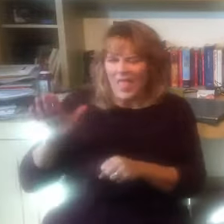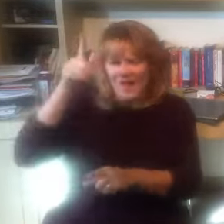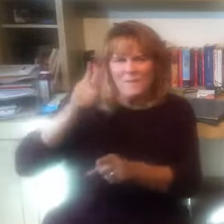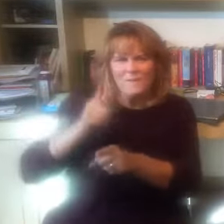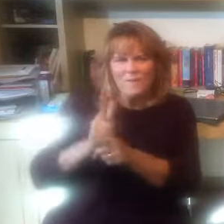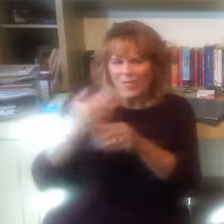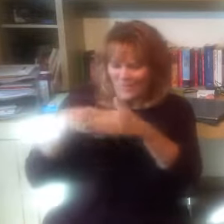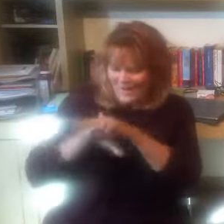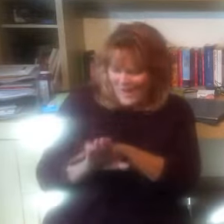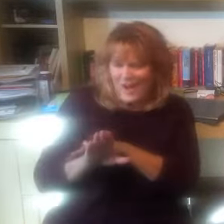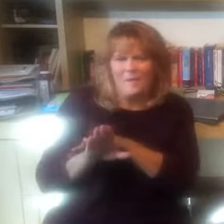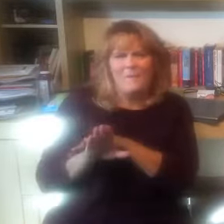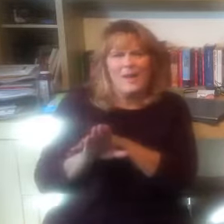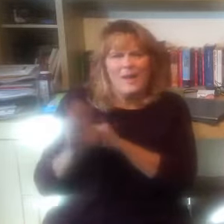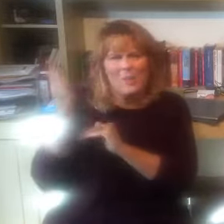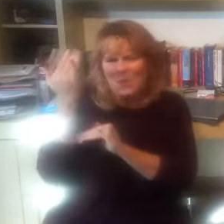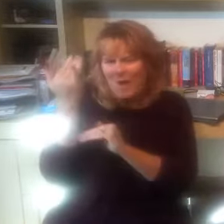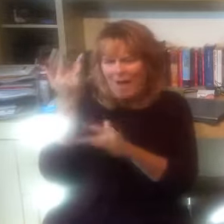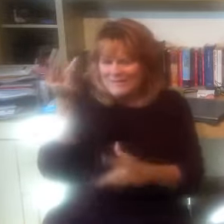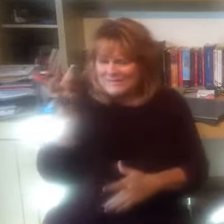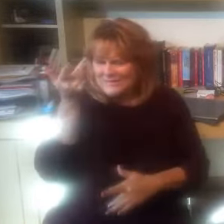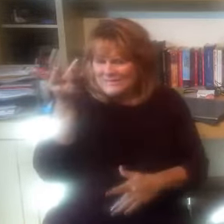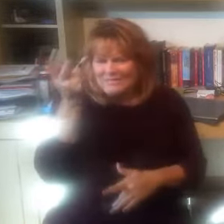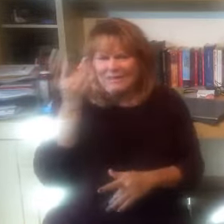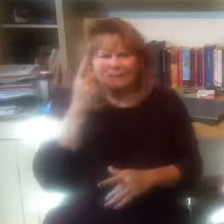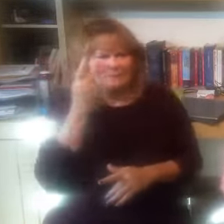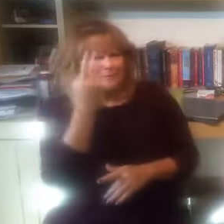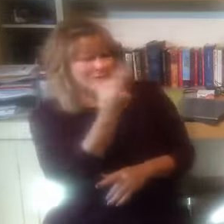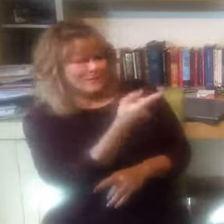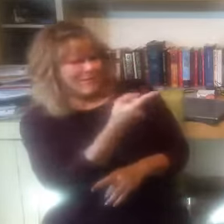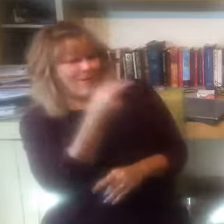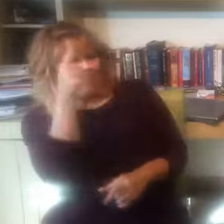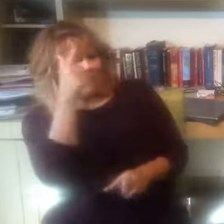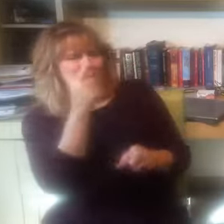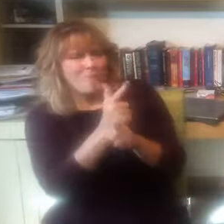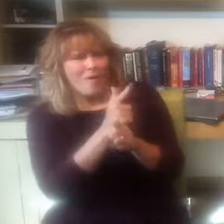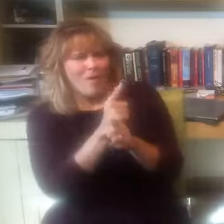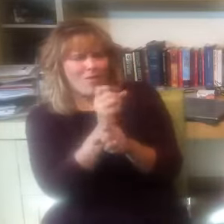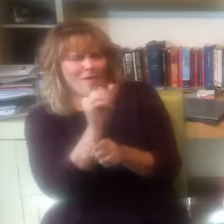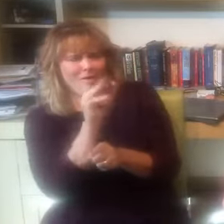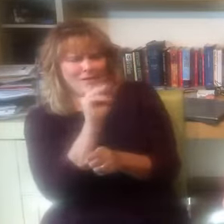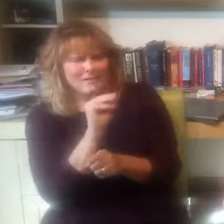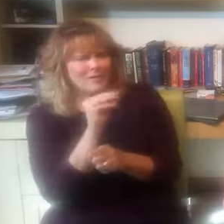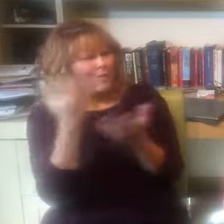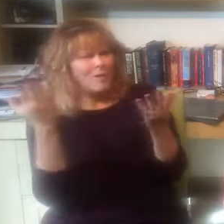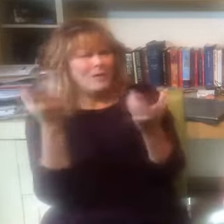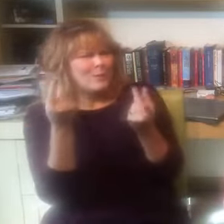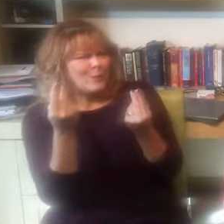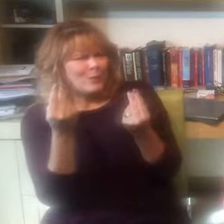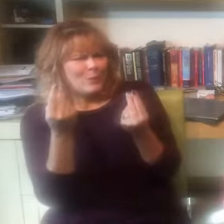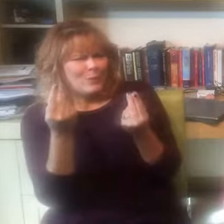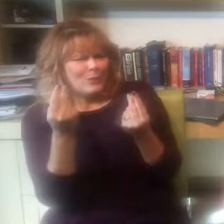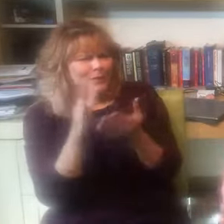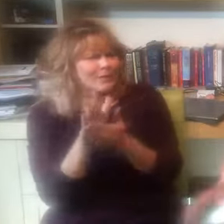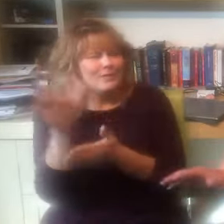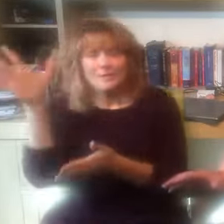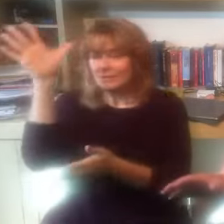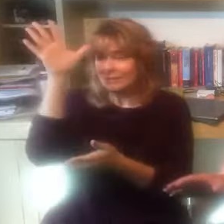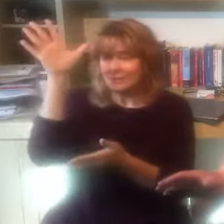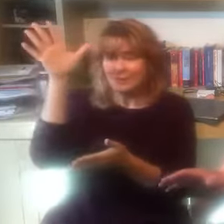to come in there because he was sick and saw his brother Sam in there. And he goes, "What are you doing in here?" My dad